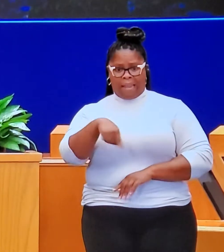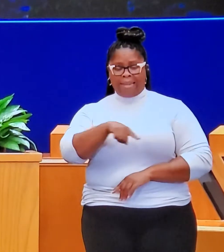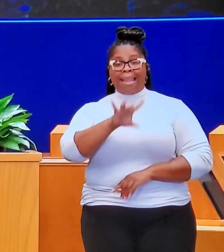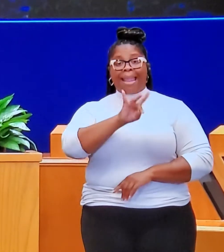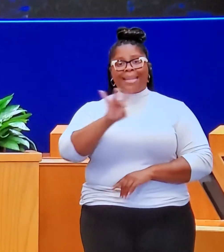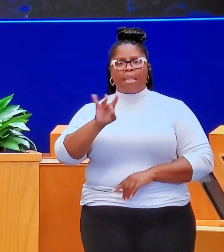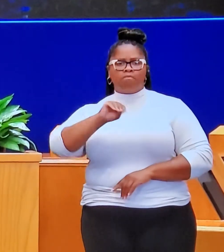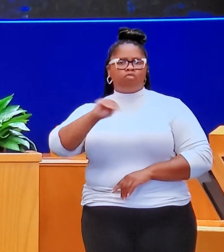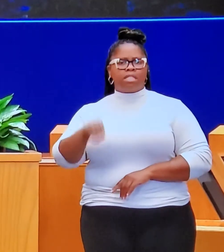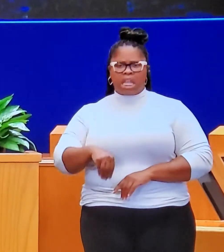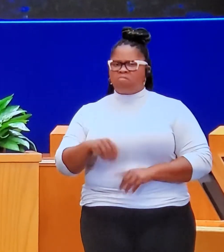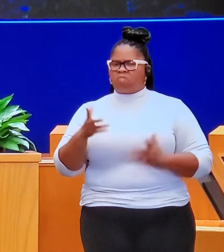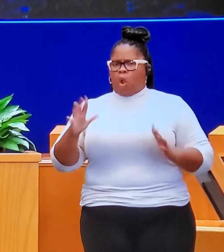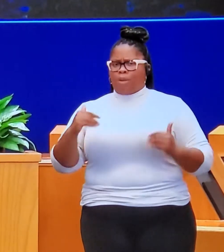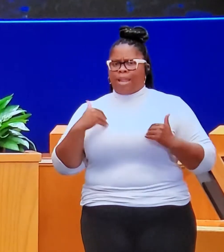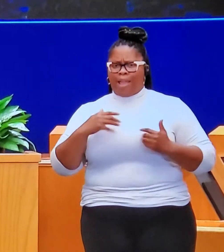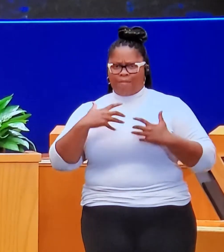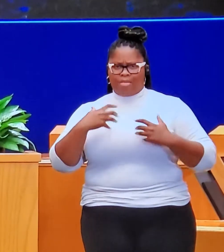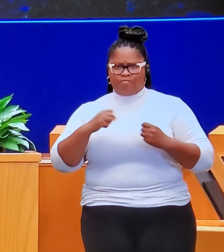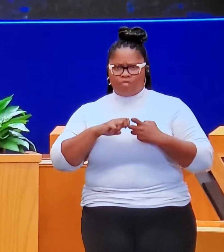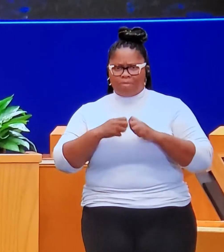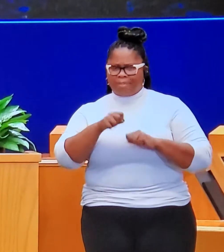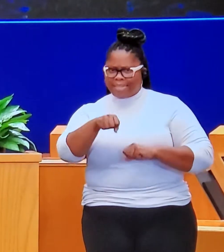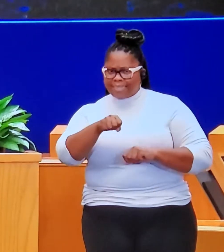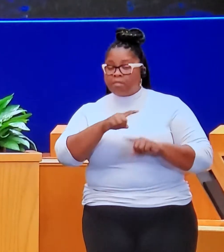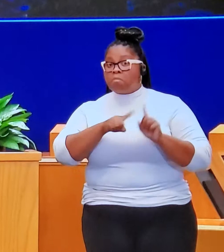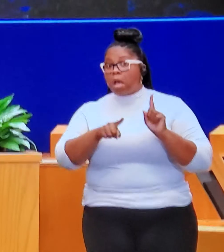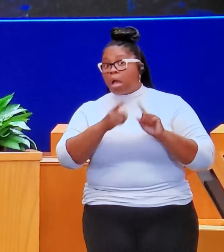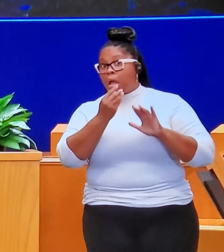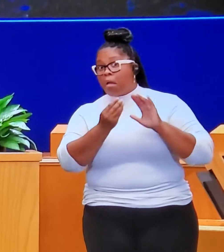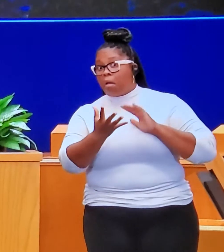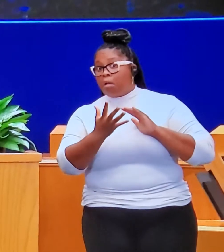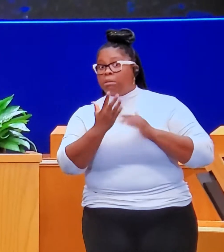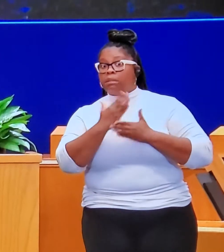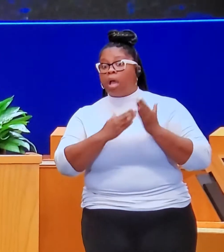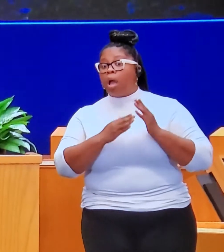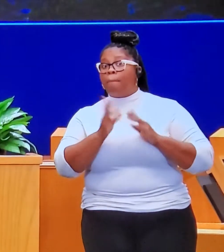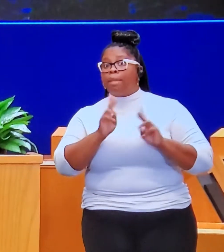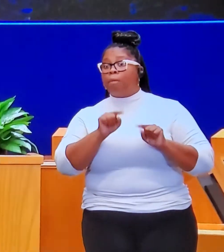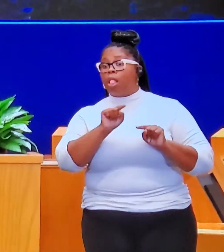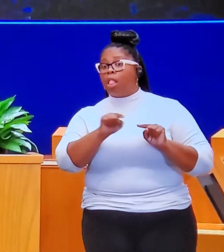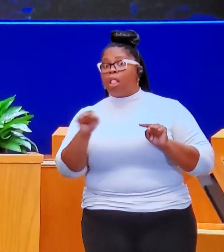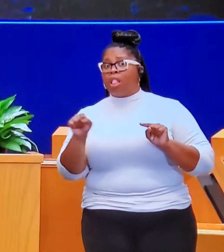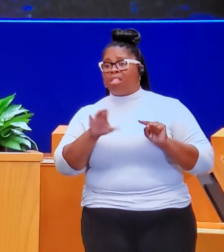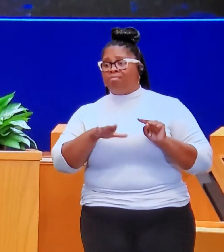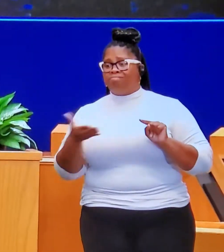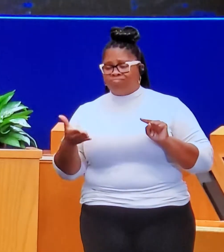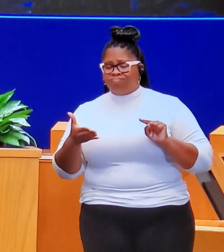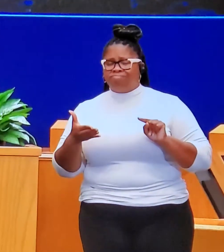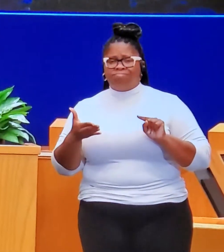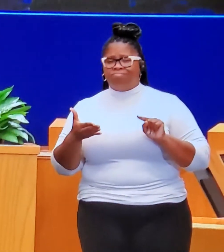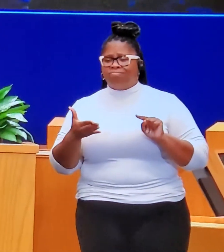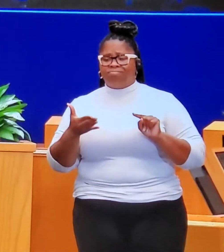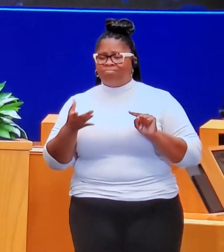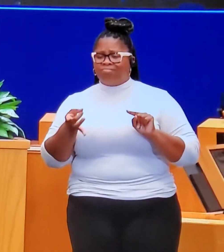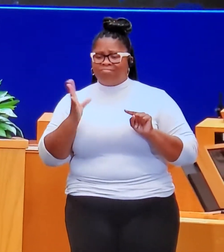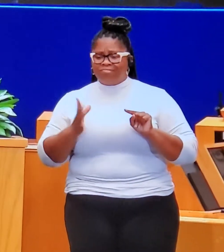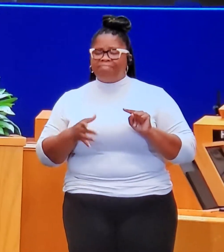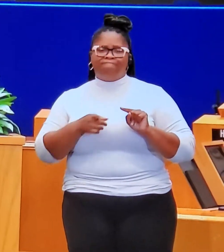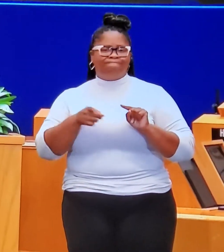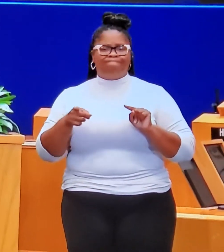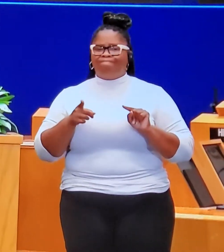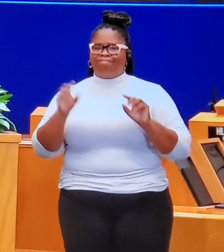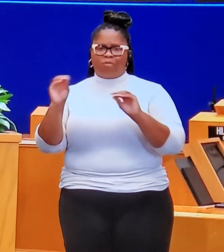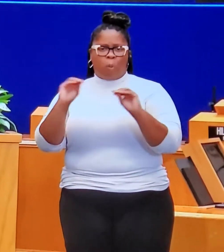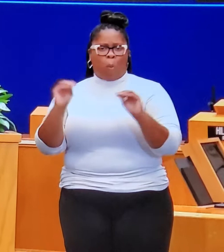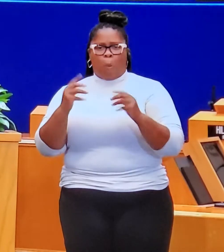health conditions. But as I've noted, some people who unfortunately have lost their lives do not have